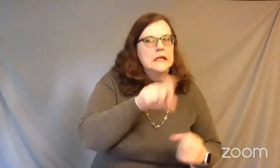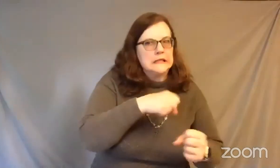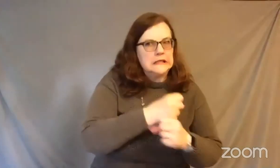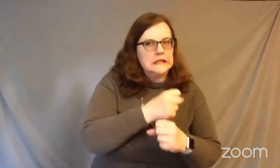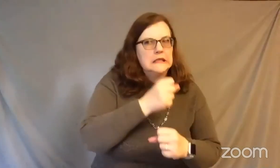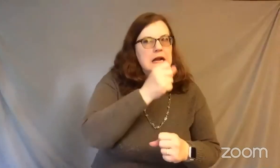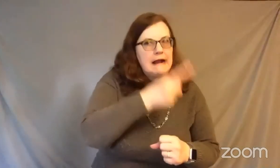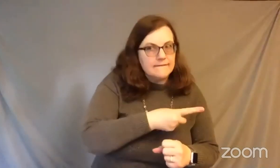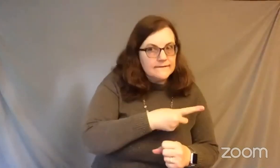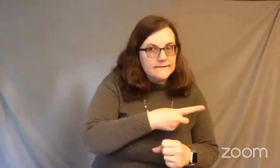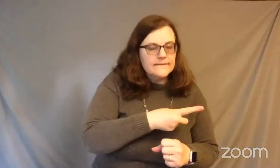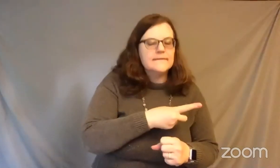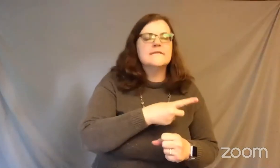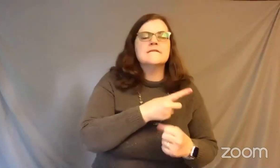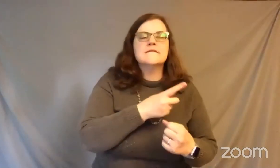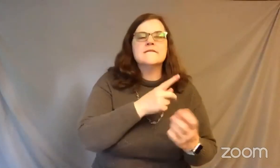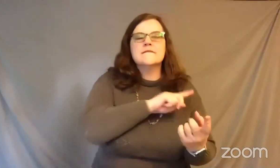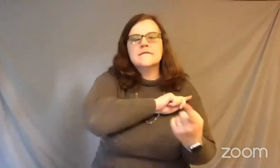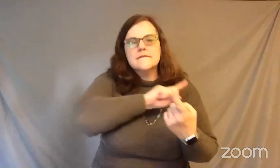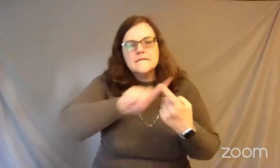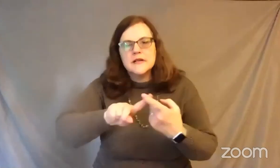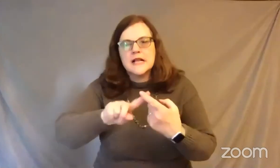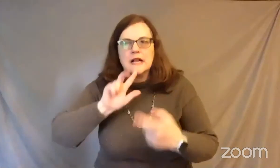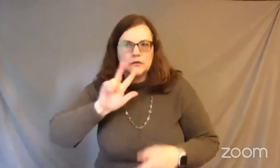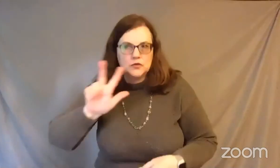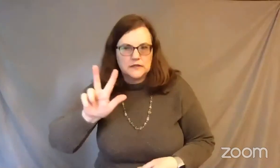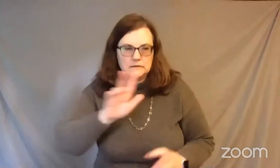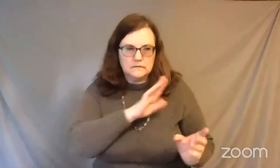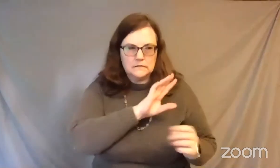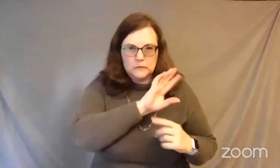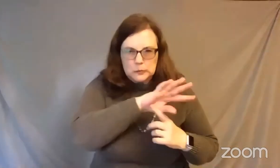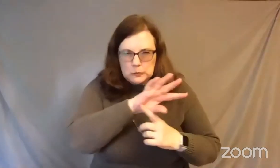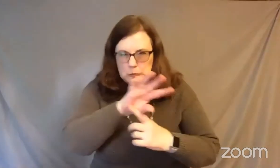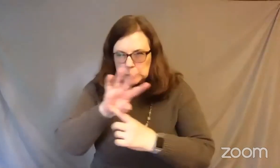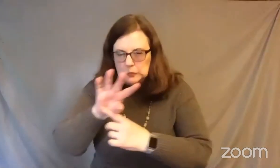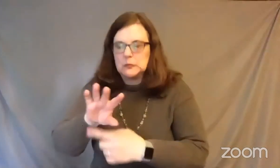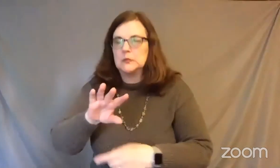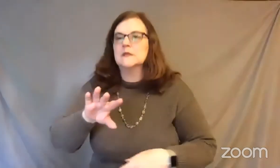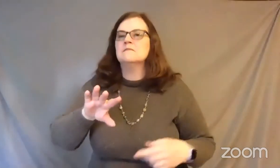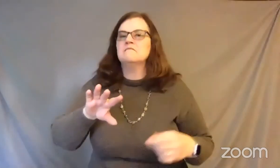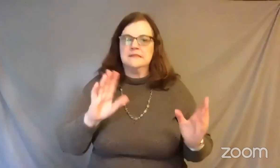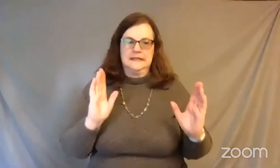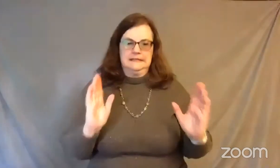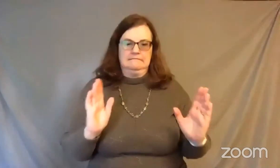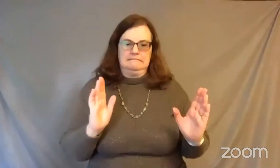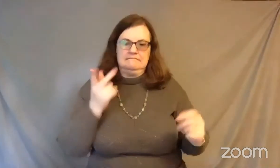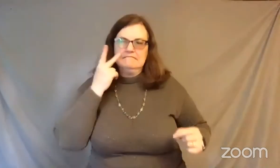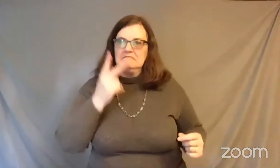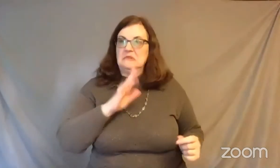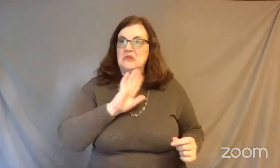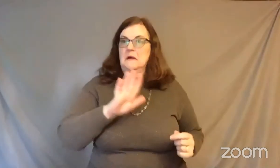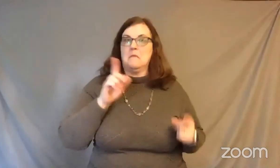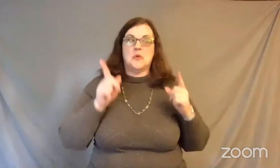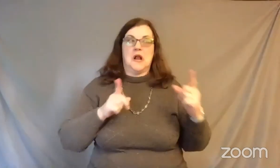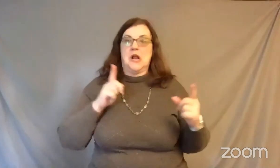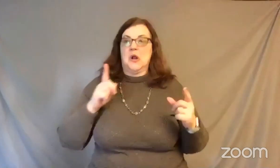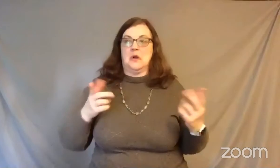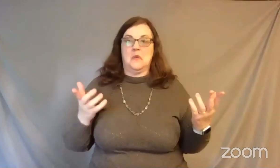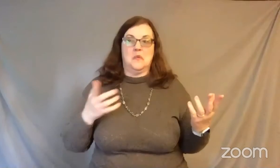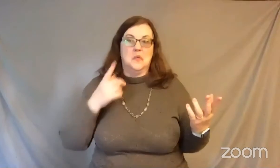We started filming at roughly a year and a half and continued filming up through their 3rd year, up